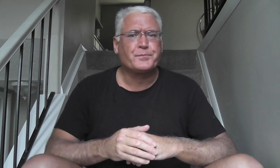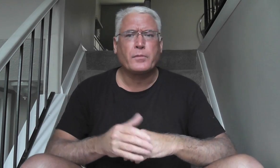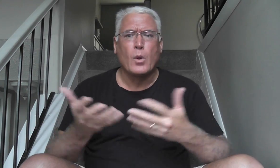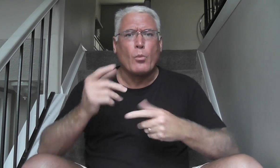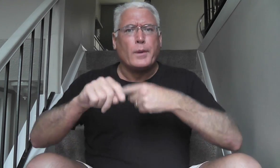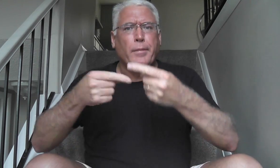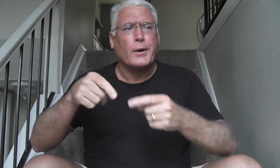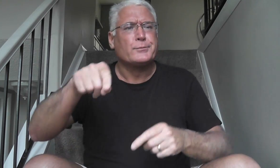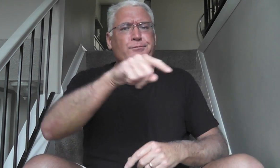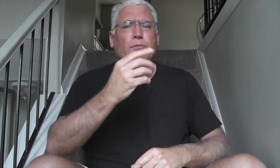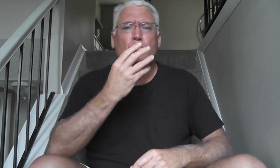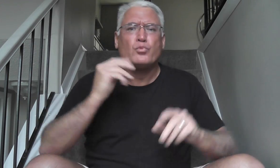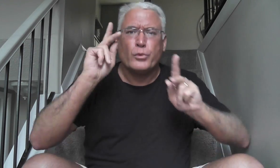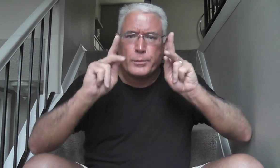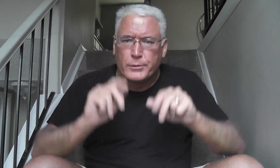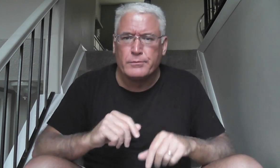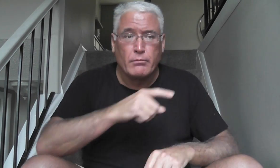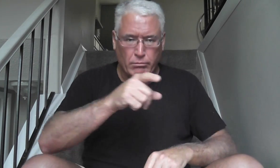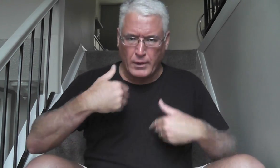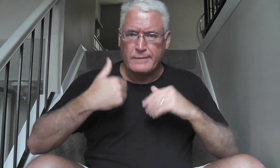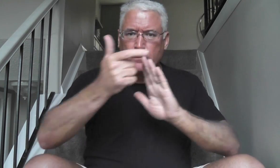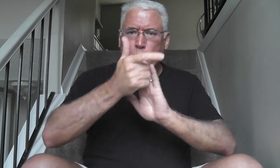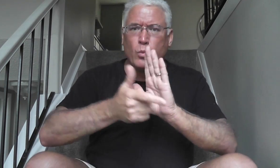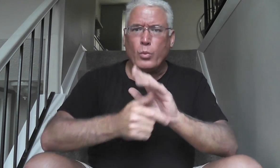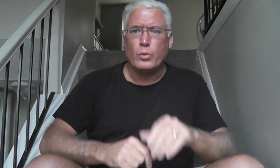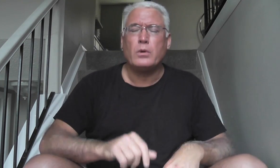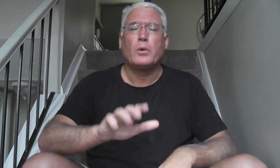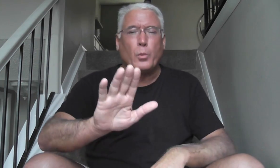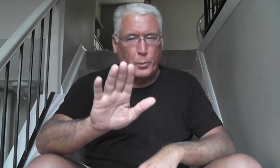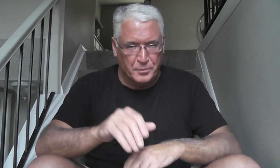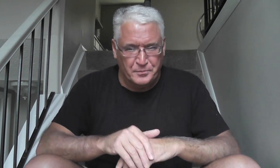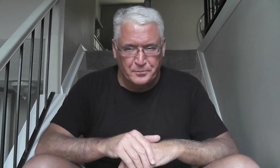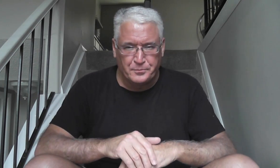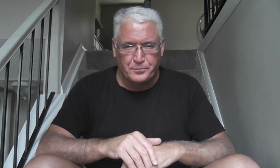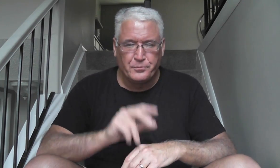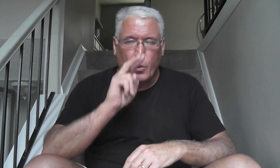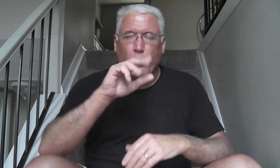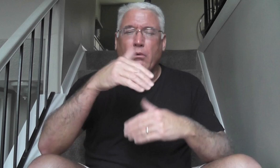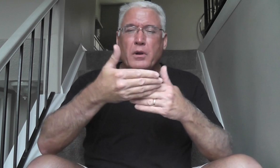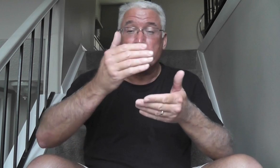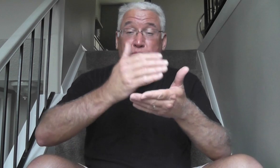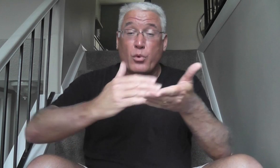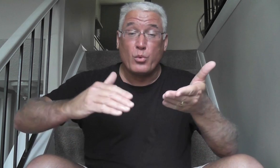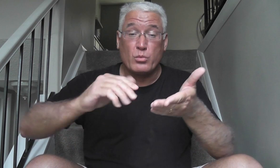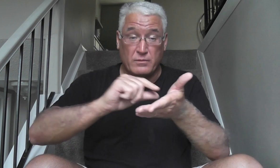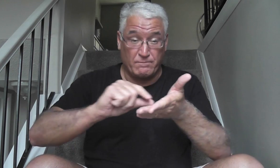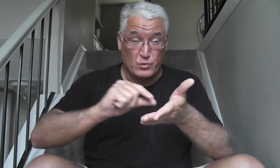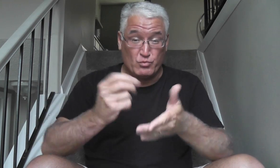Well, now wait a minute. What about the Jewish people? They have the law. Let's look at the second part of the